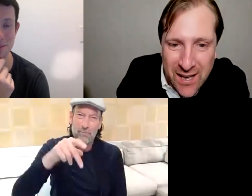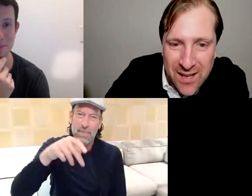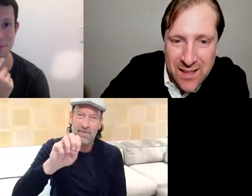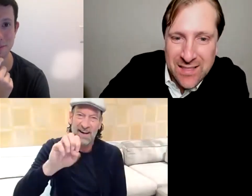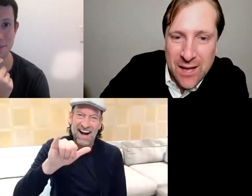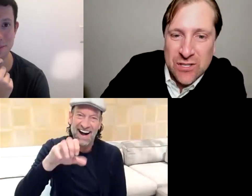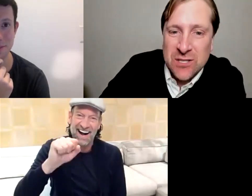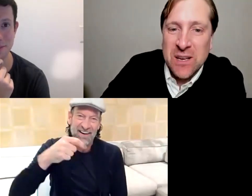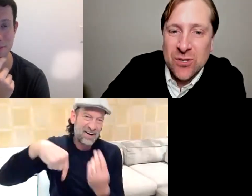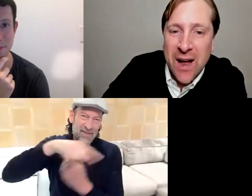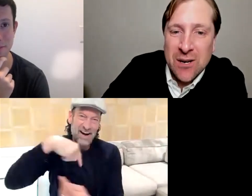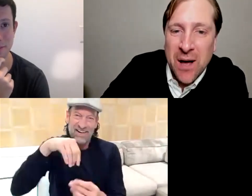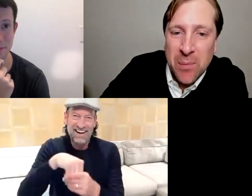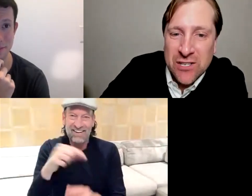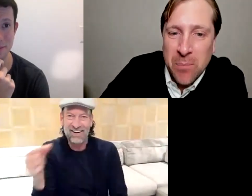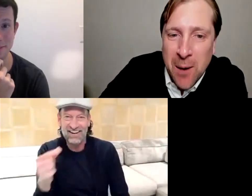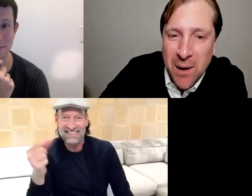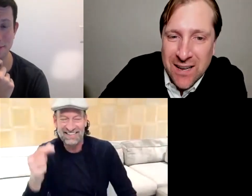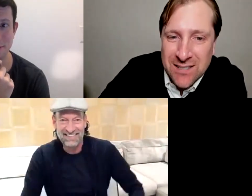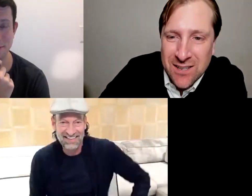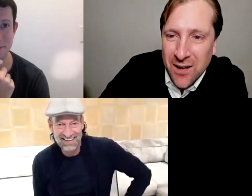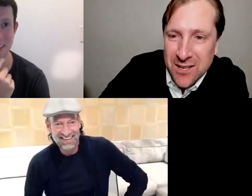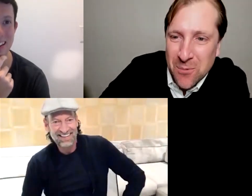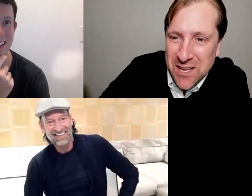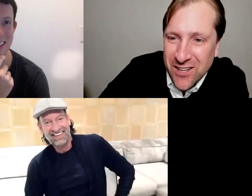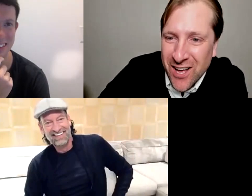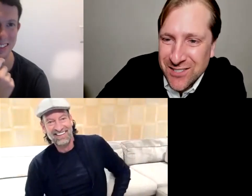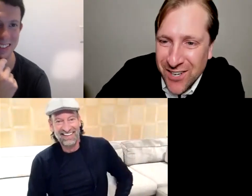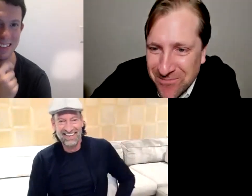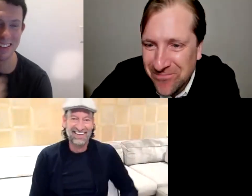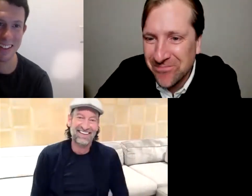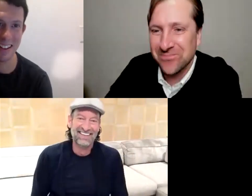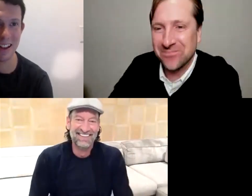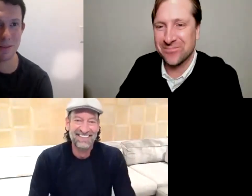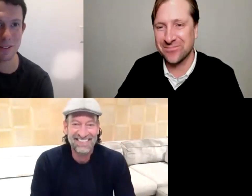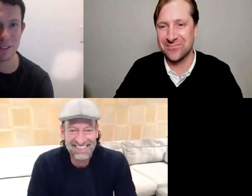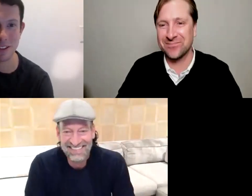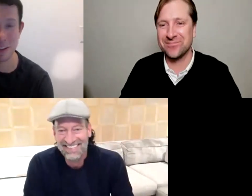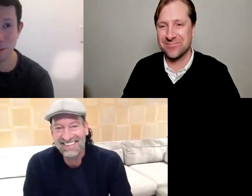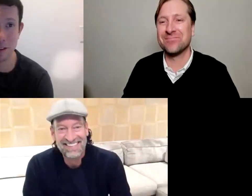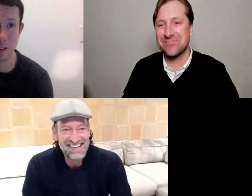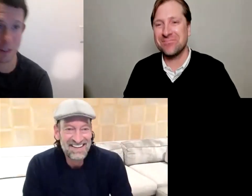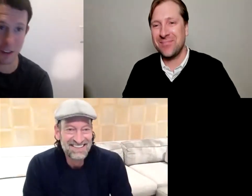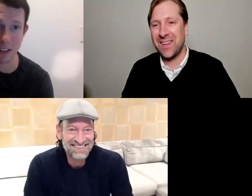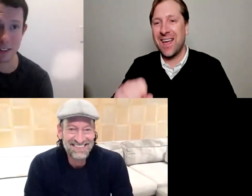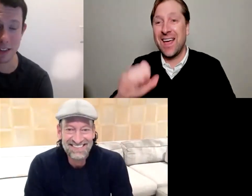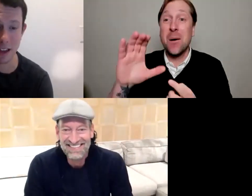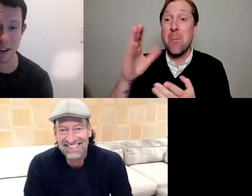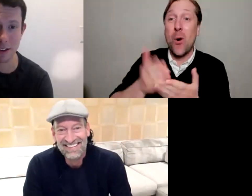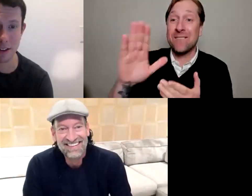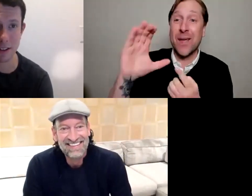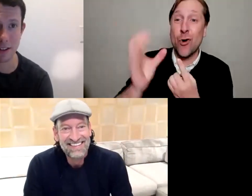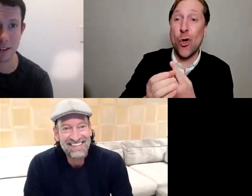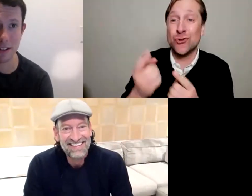like there was just being surrounded by a bunch of Popeyes, you know, being in Gloucester. Absolutely. It's part of the culture, I guess.